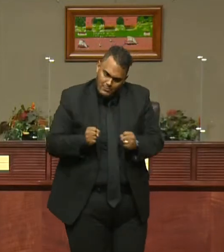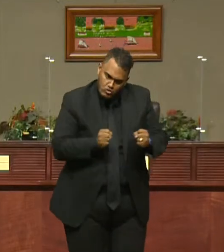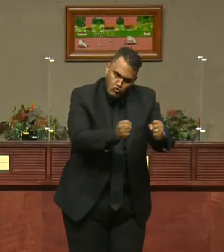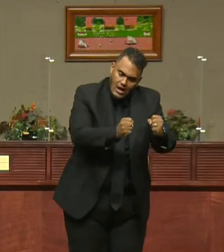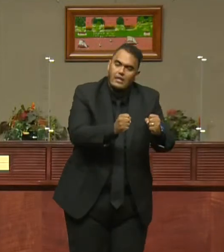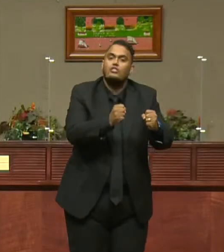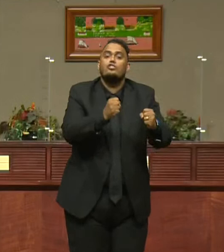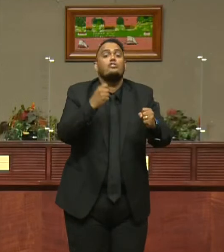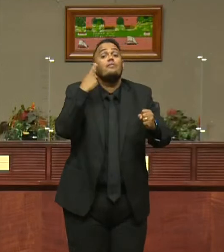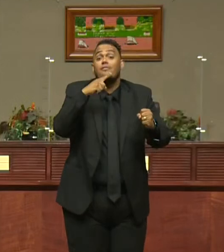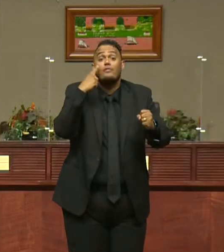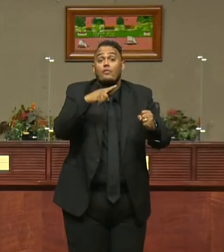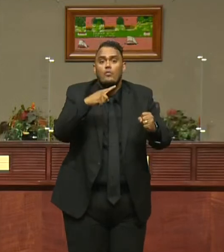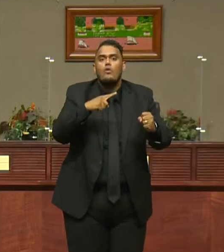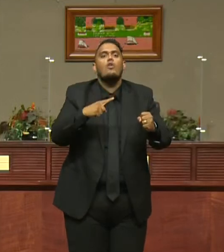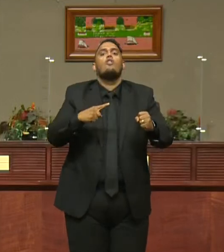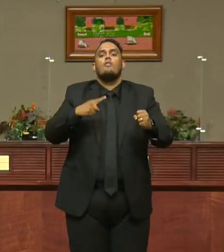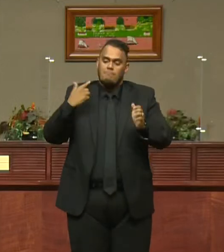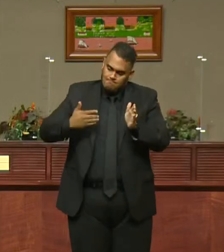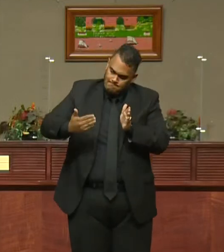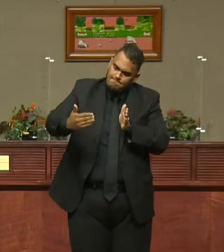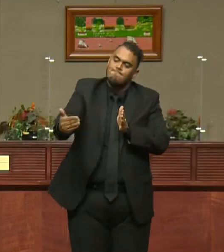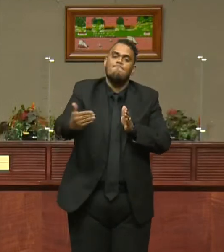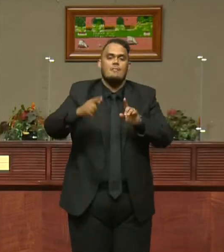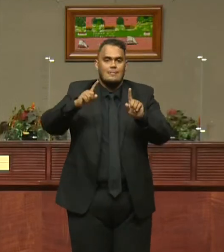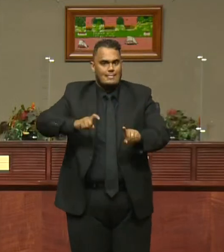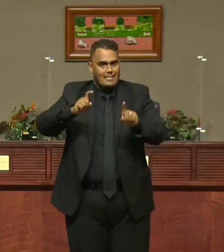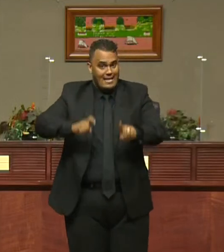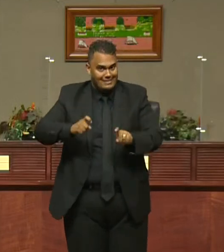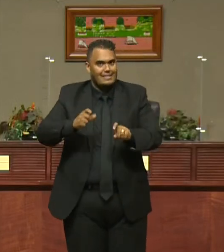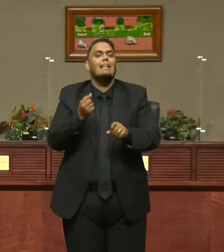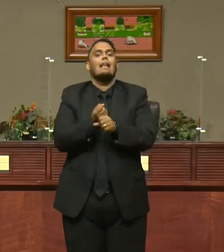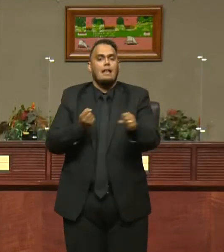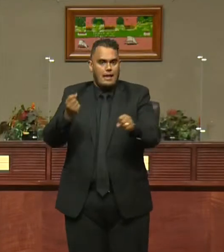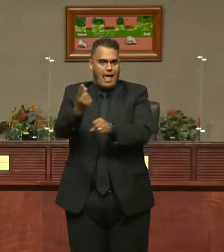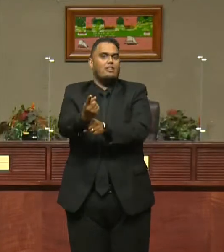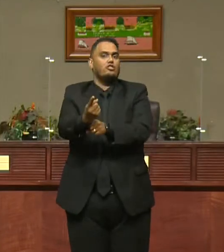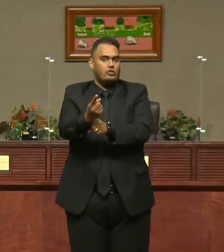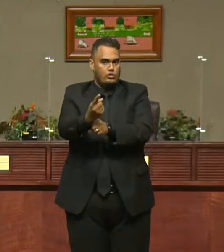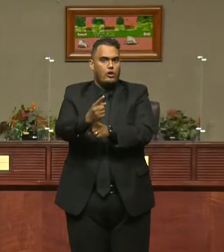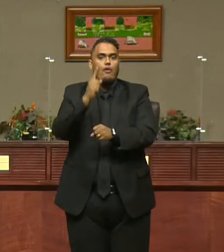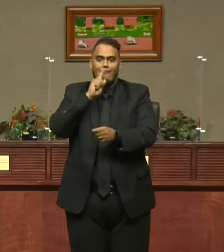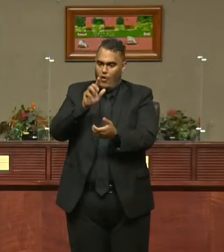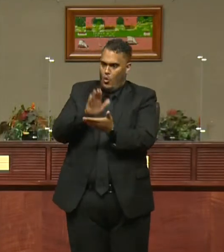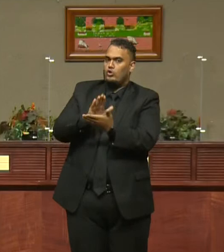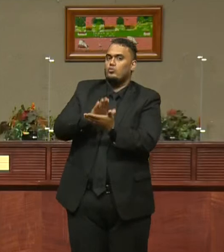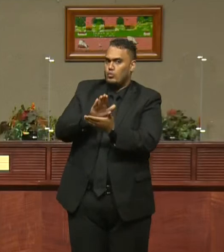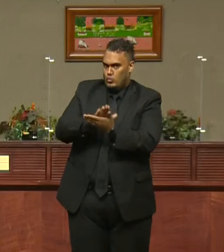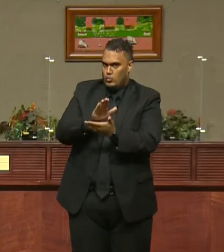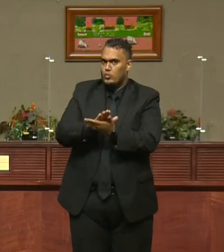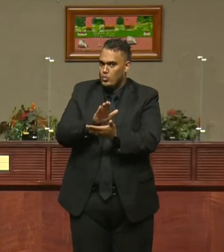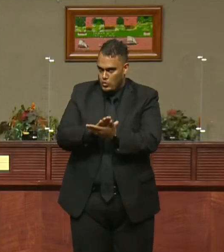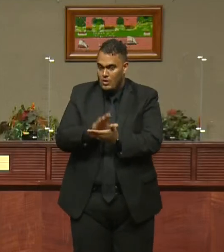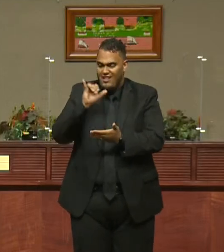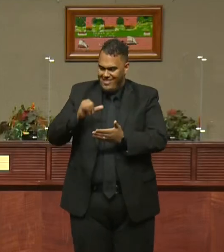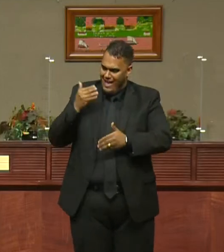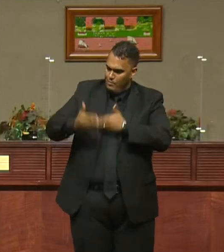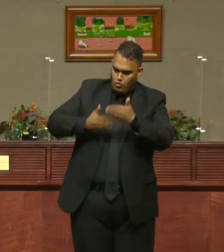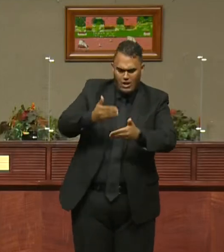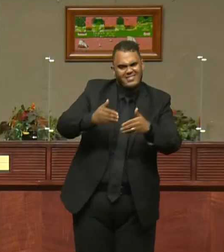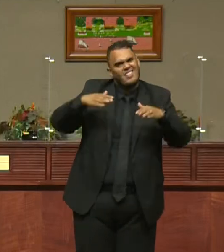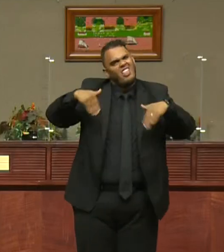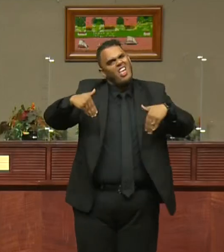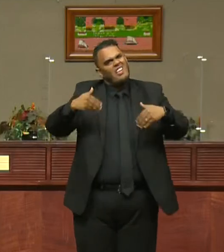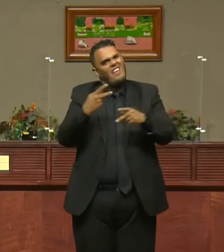testing during the next school year. That is in the process to be worked out, how it's going to be done.